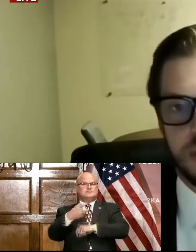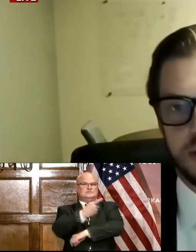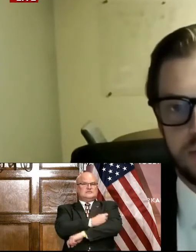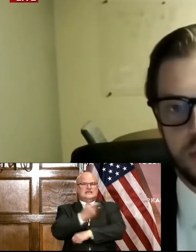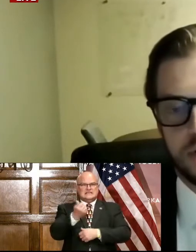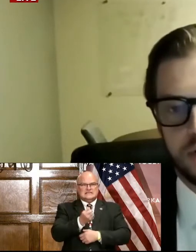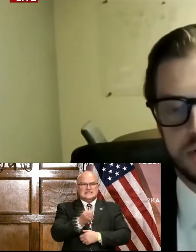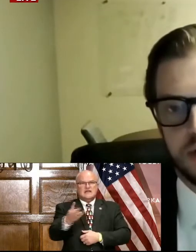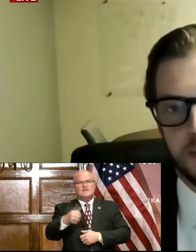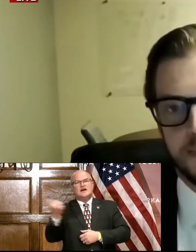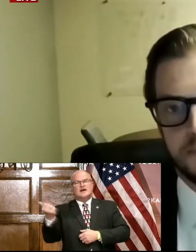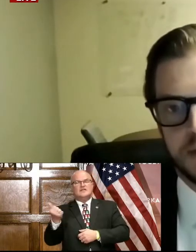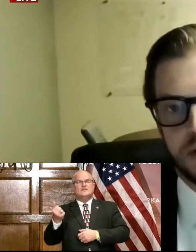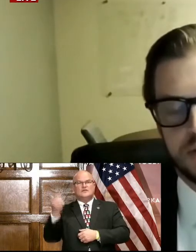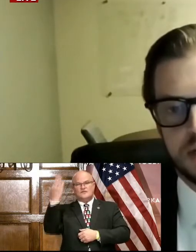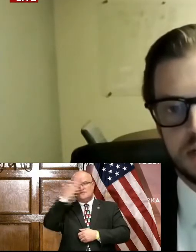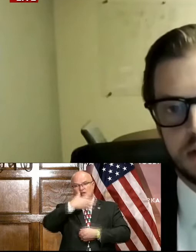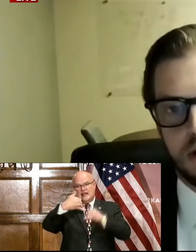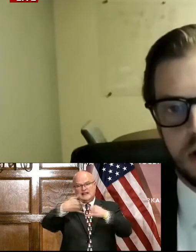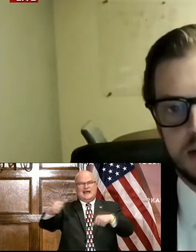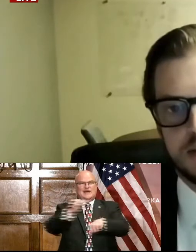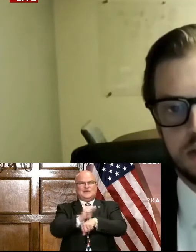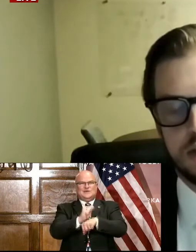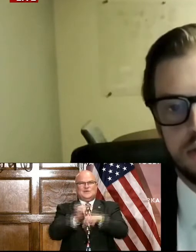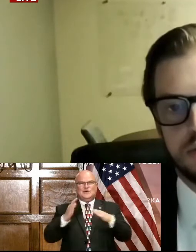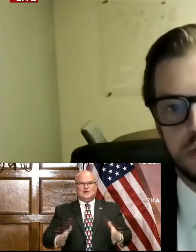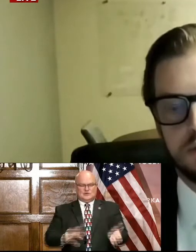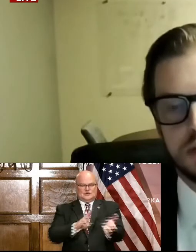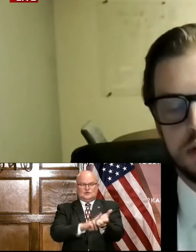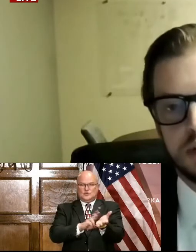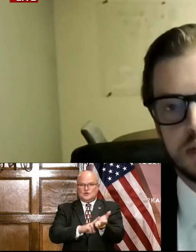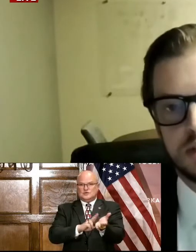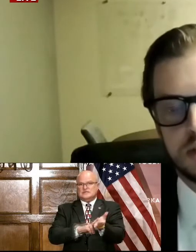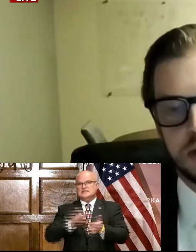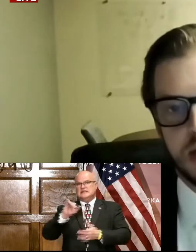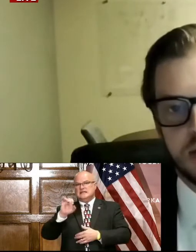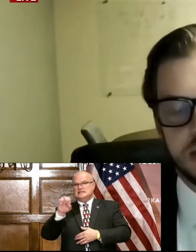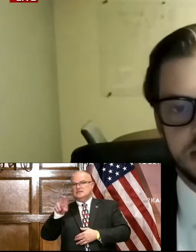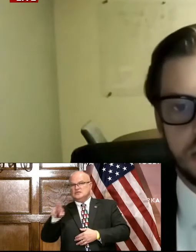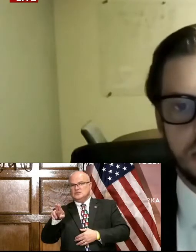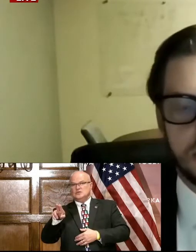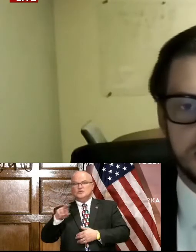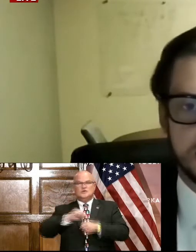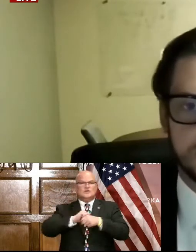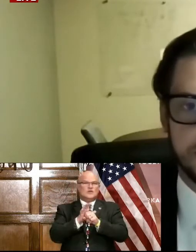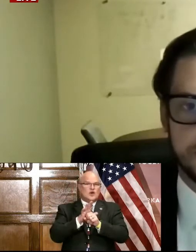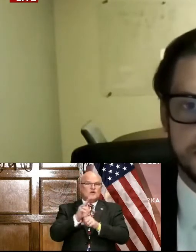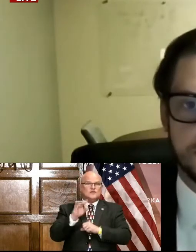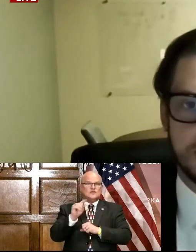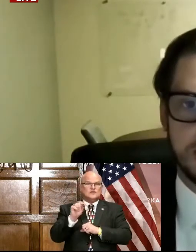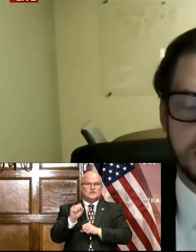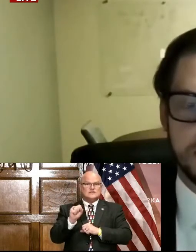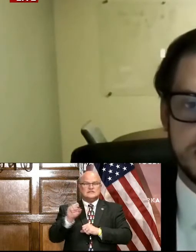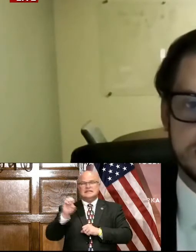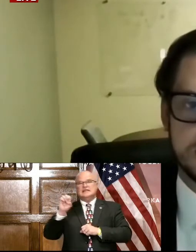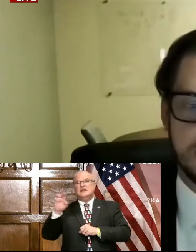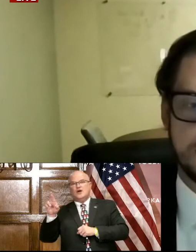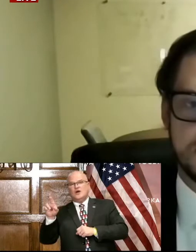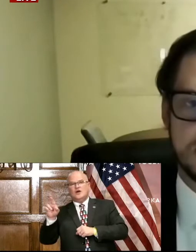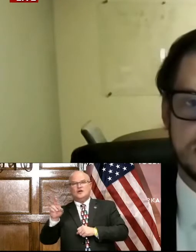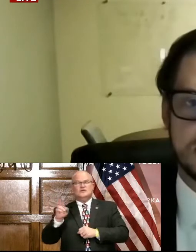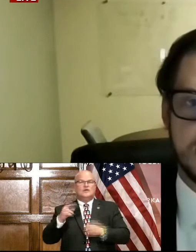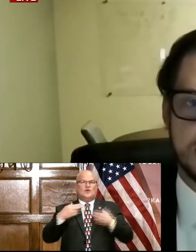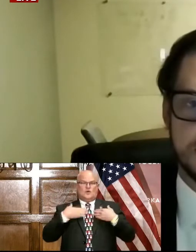other frontline workers, nurses in our ICU, COVID units, and the ER, as well as respiratory therapists,